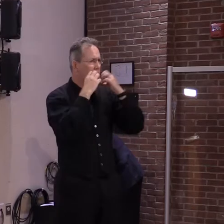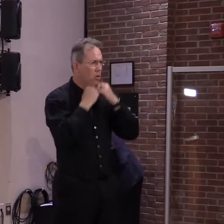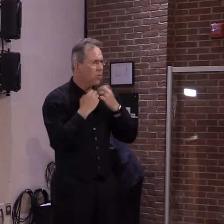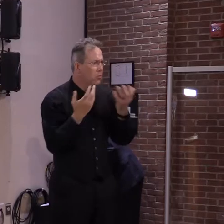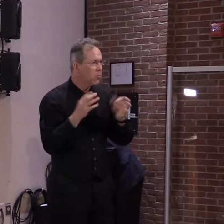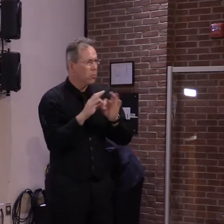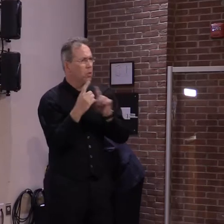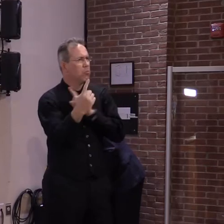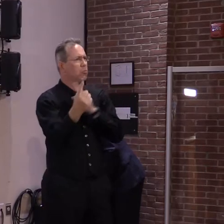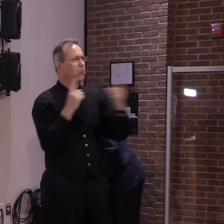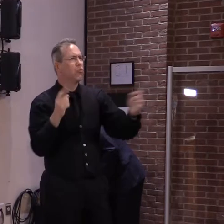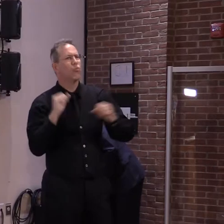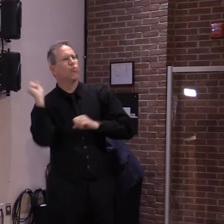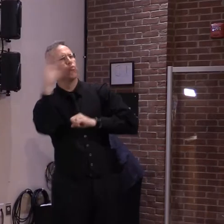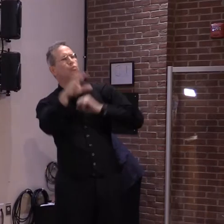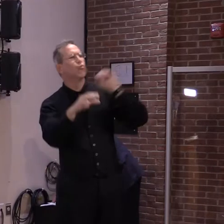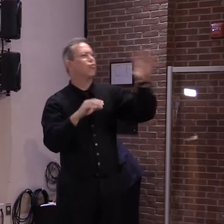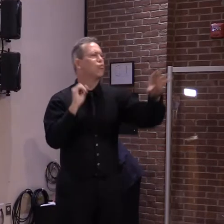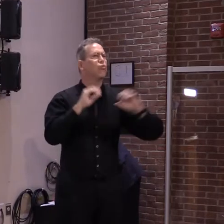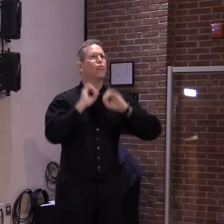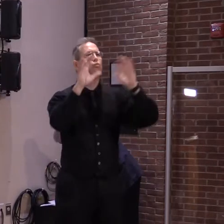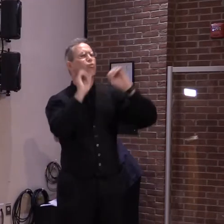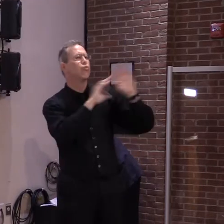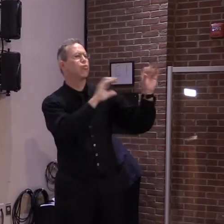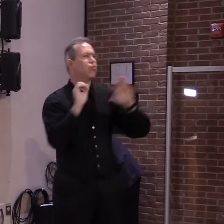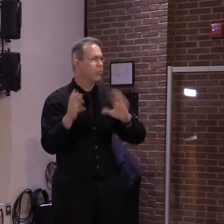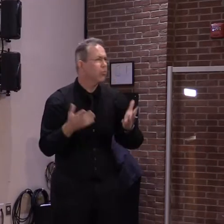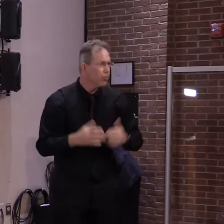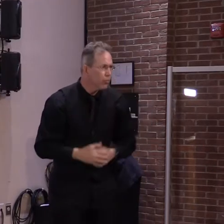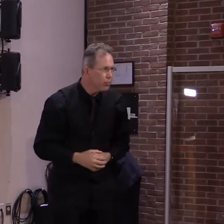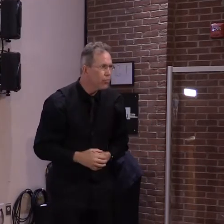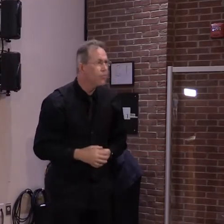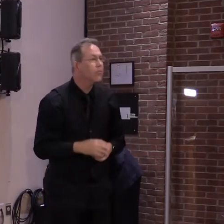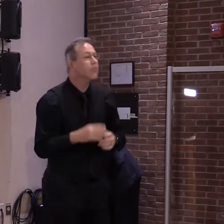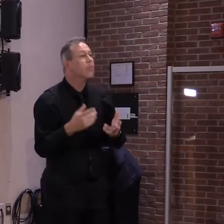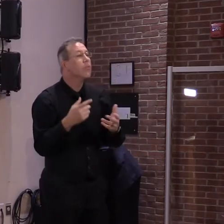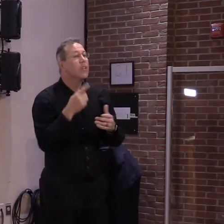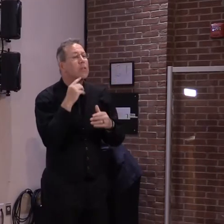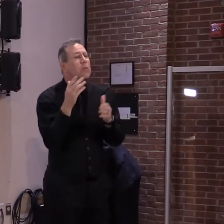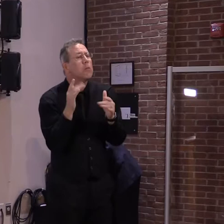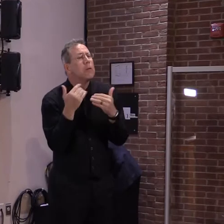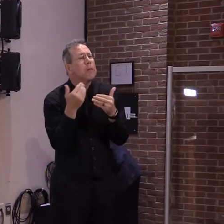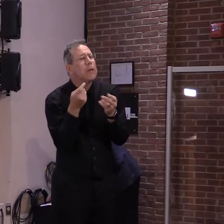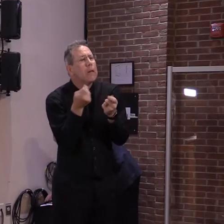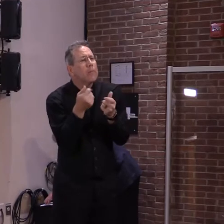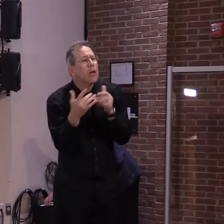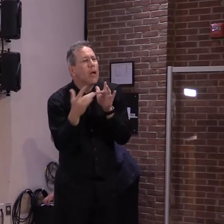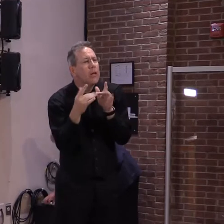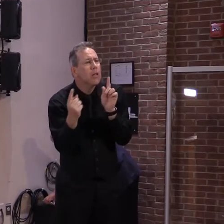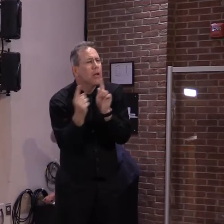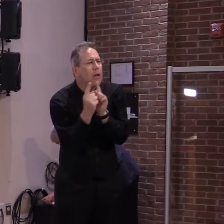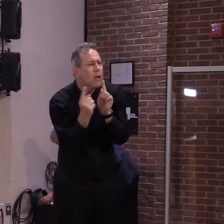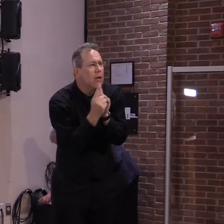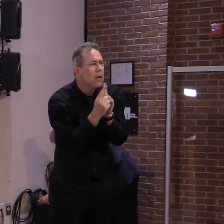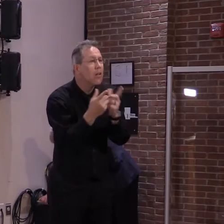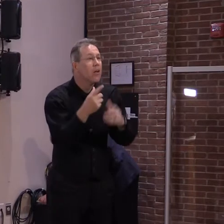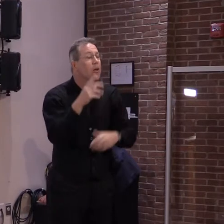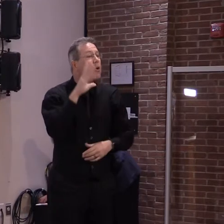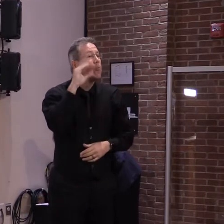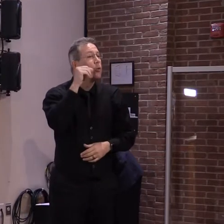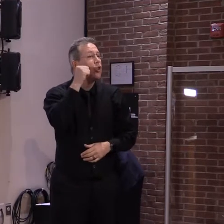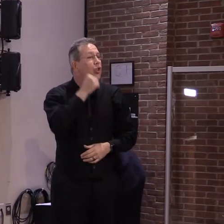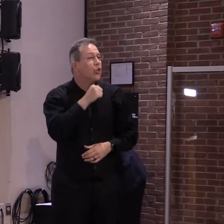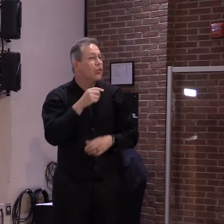Student athletes participating in sports involving moderate contact or close proximity, such as boys and girls lacrosse and ultimate